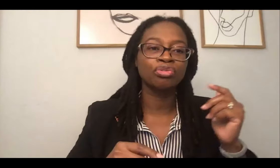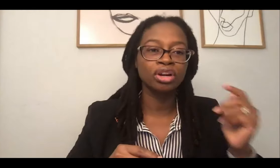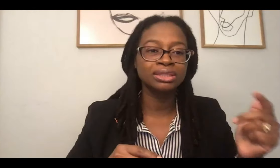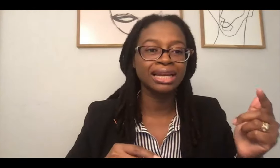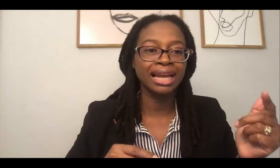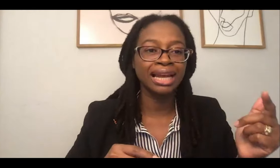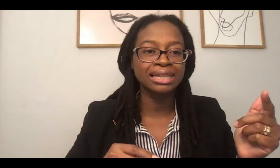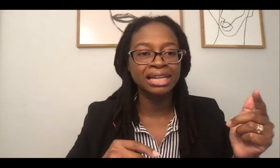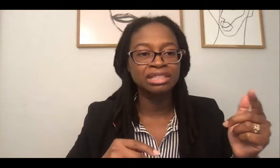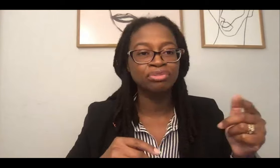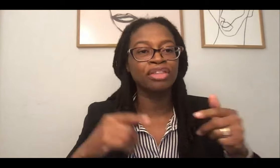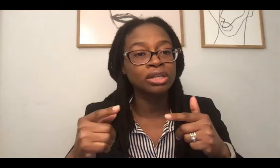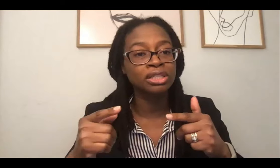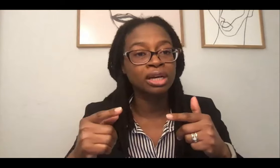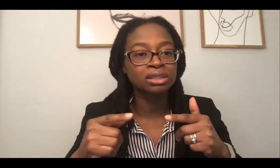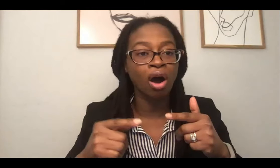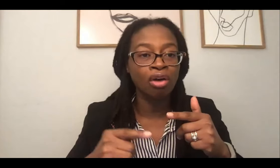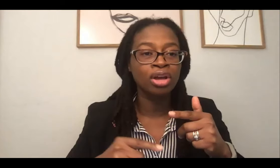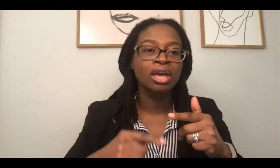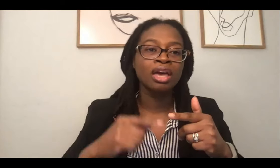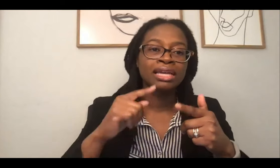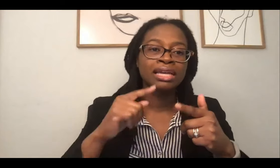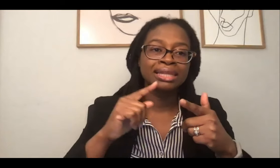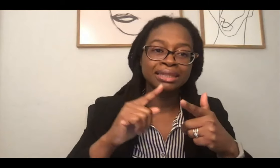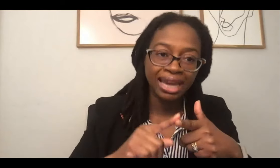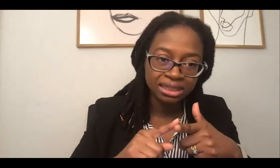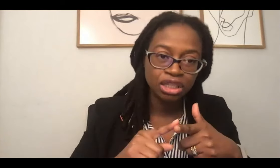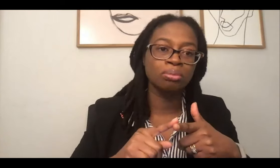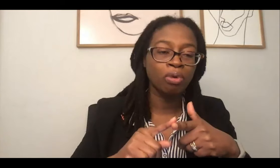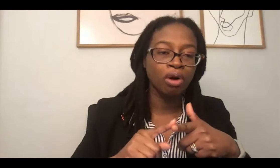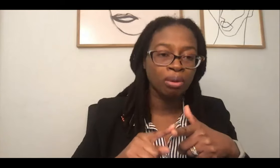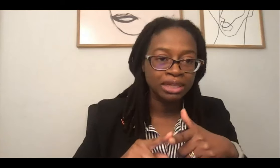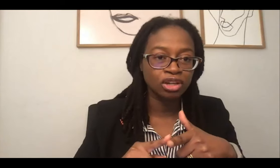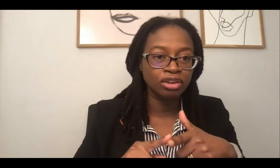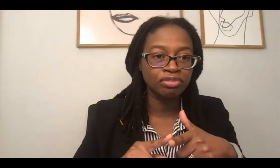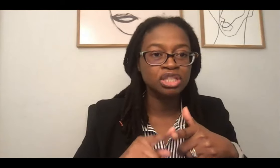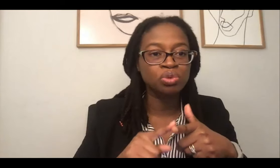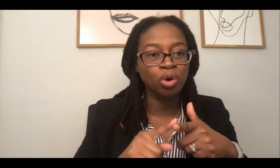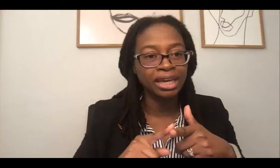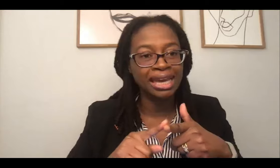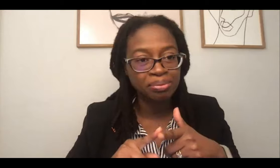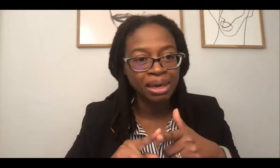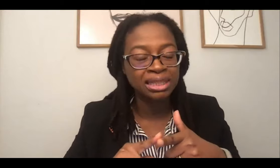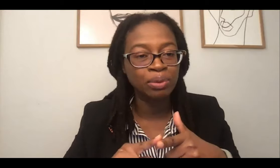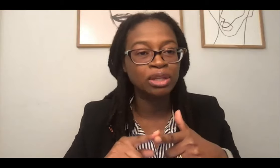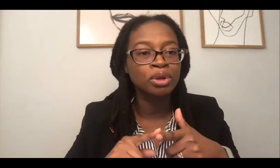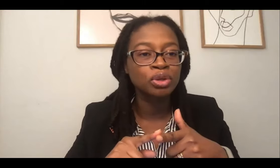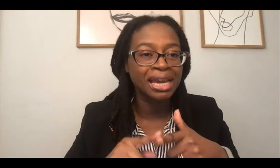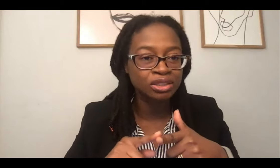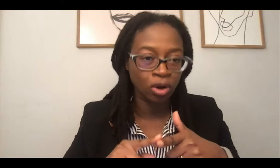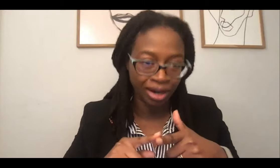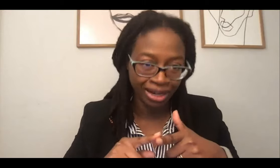I'd like to identify the importance of the state in terms of public services working intimately with